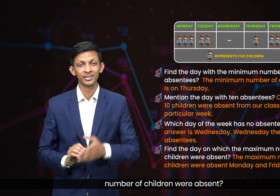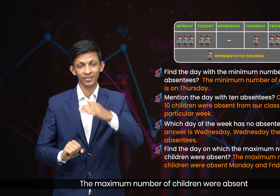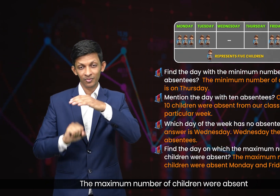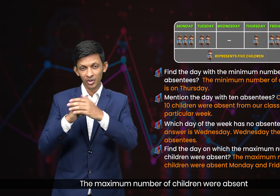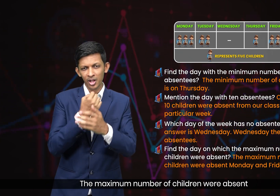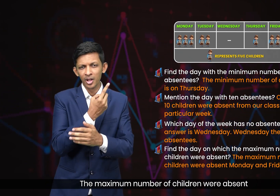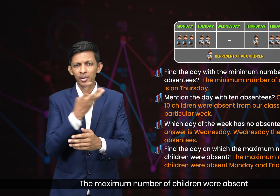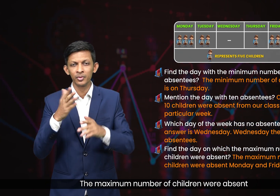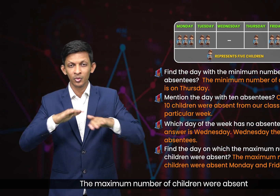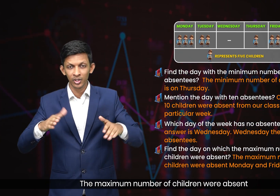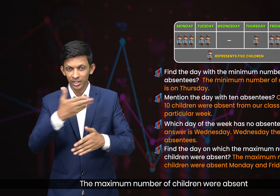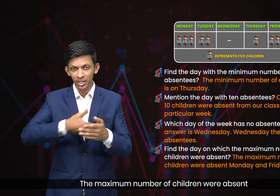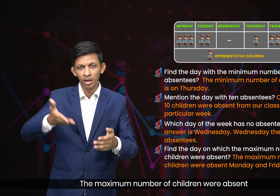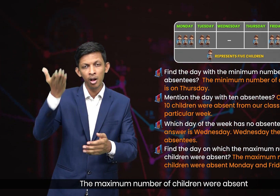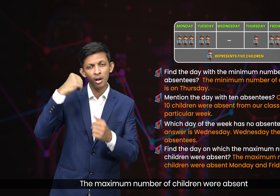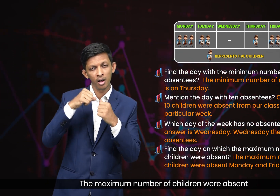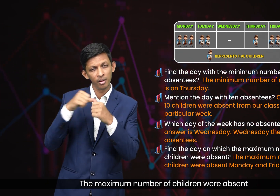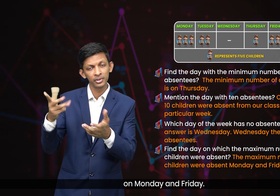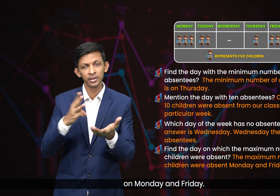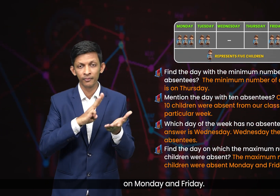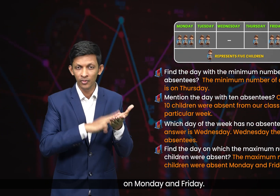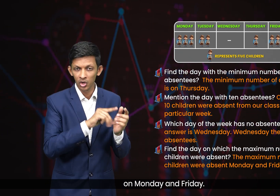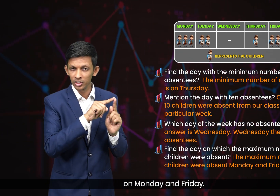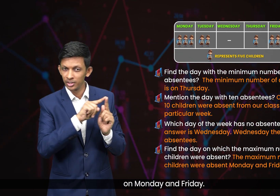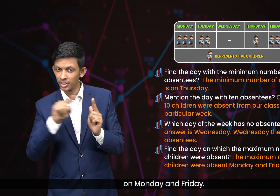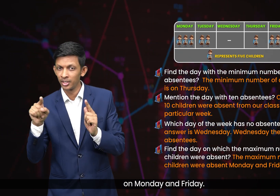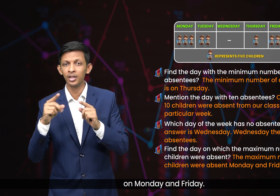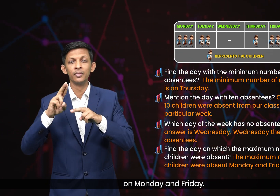The maximum number of children were absent on Monday and Friday.